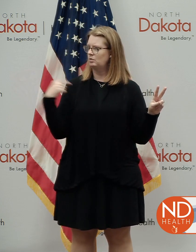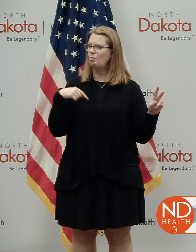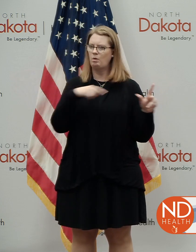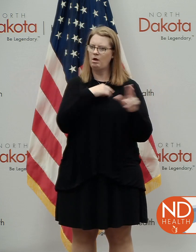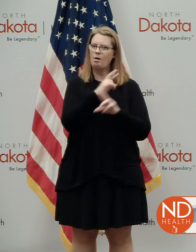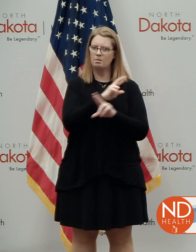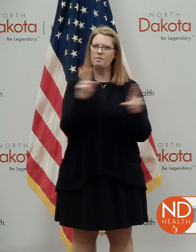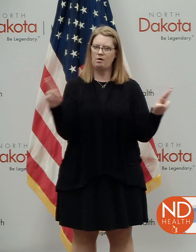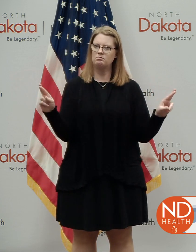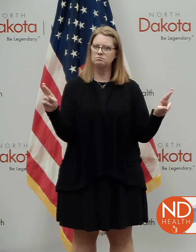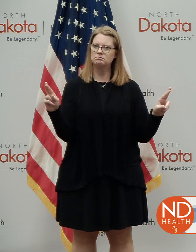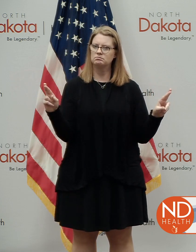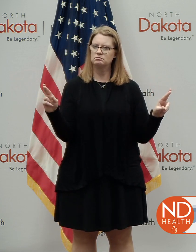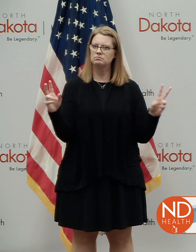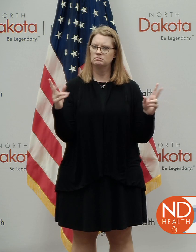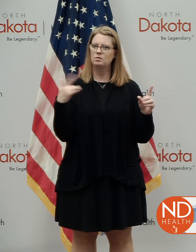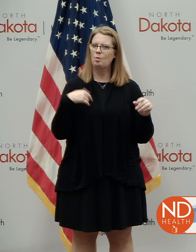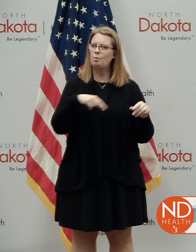prepared.